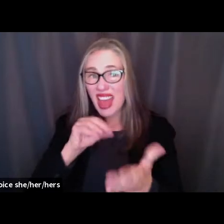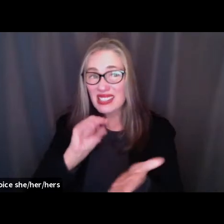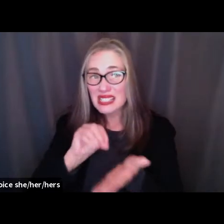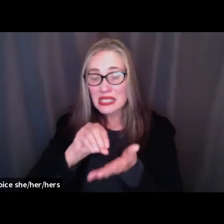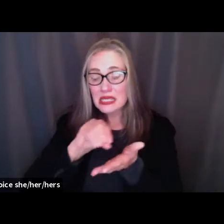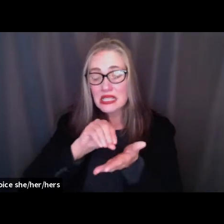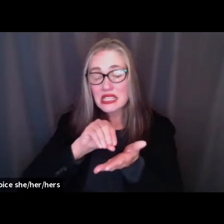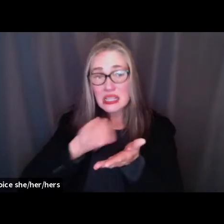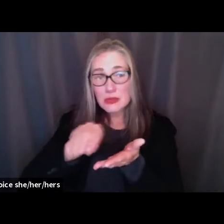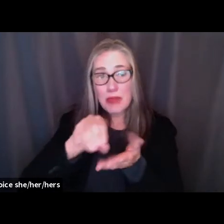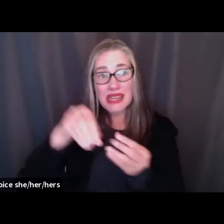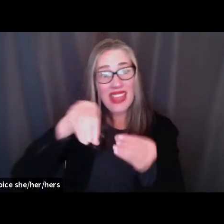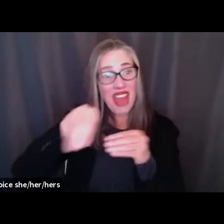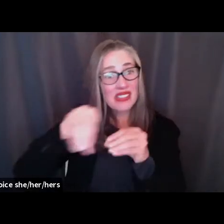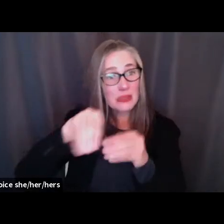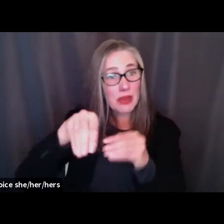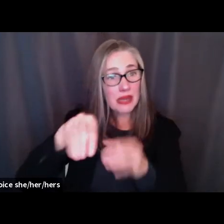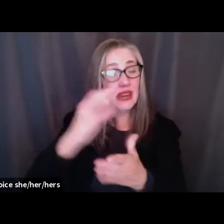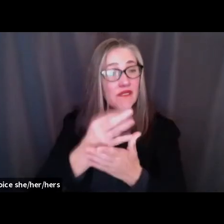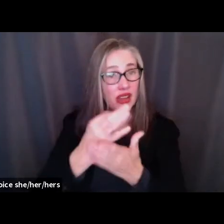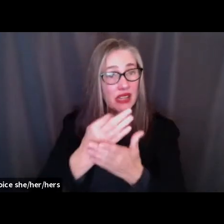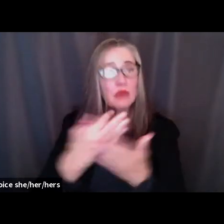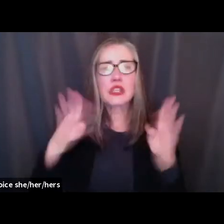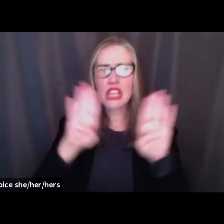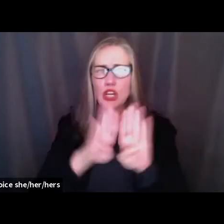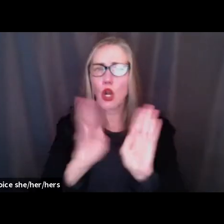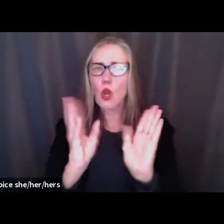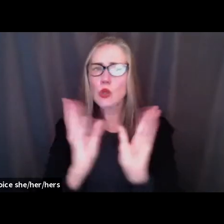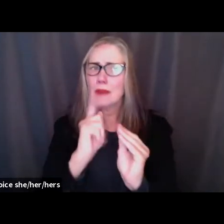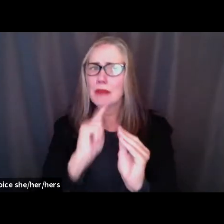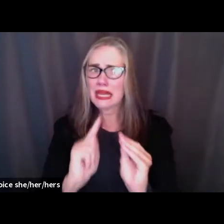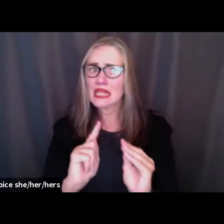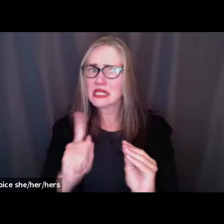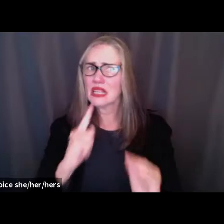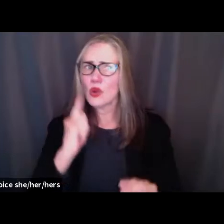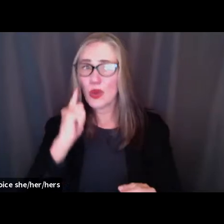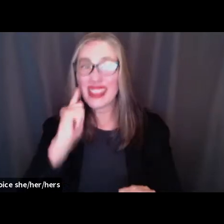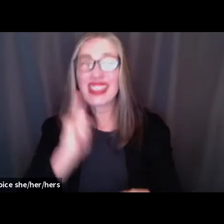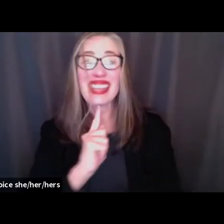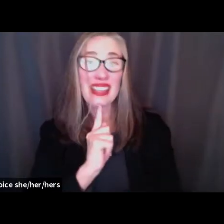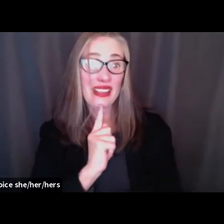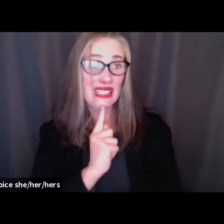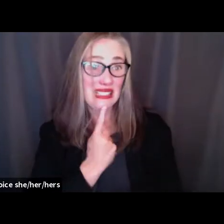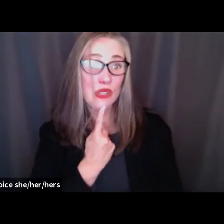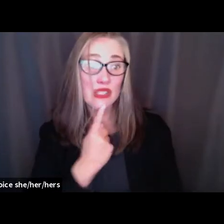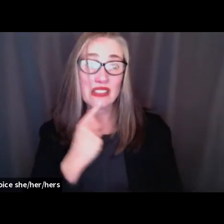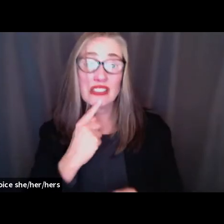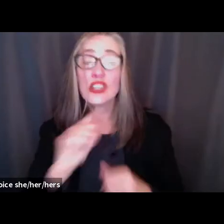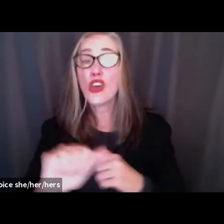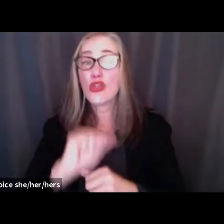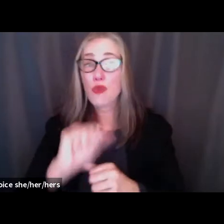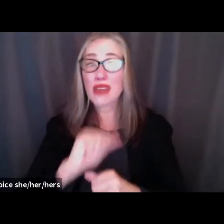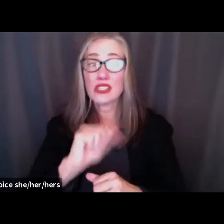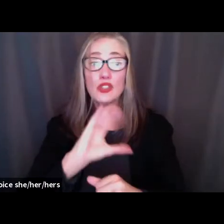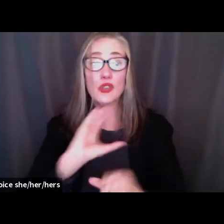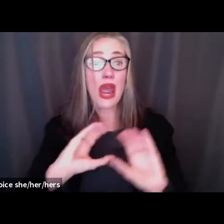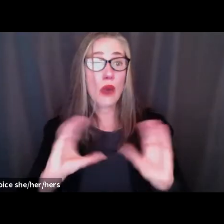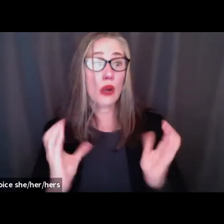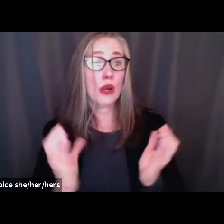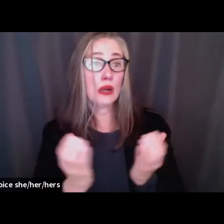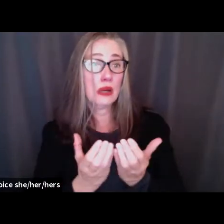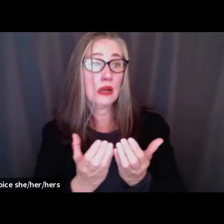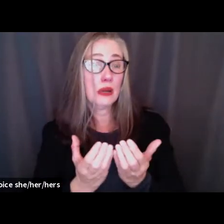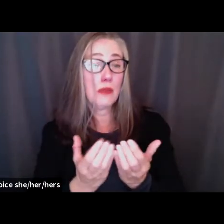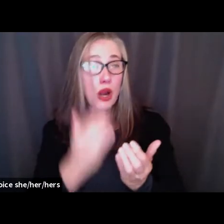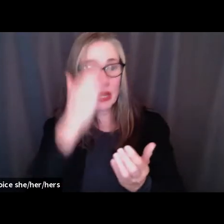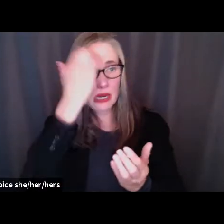Committee takes very seriously the threats that are real to our party. And we want to ensure